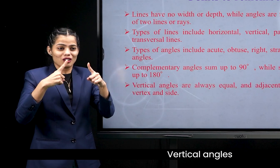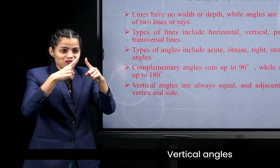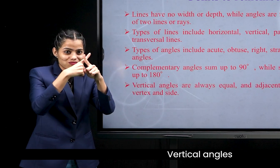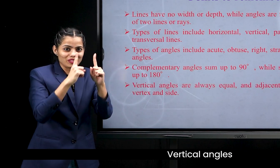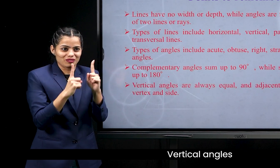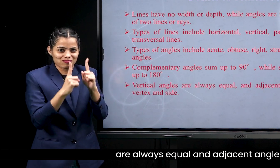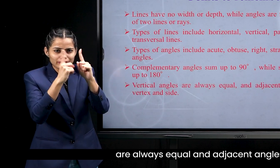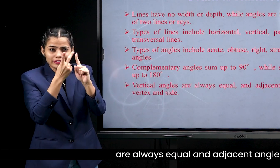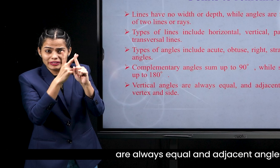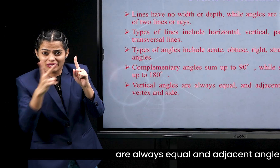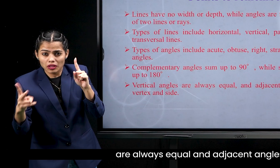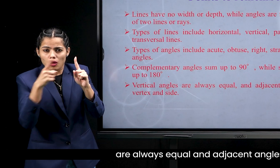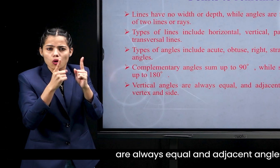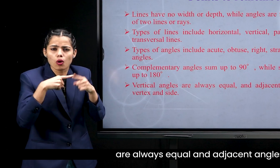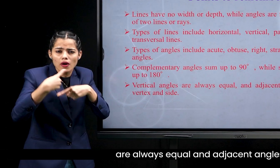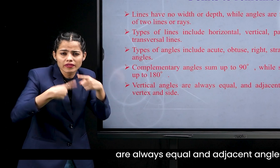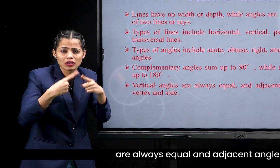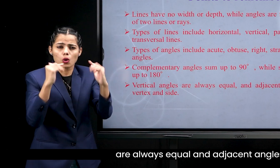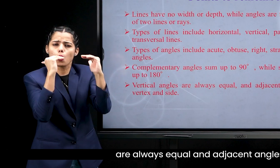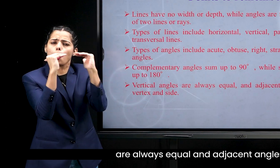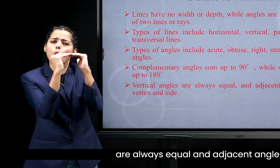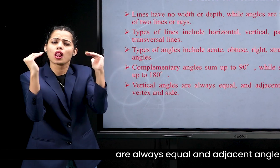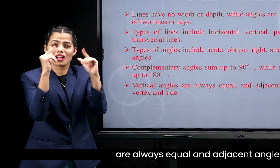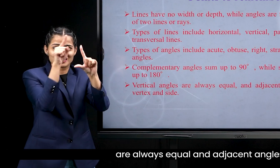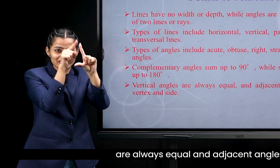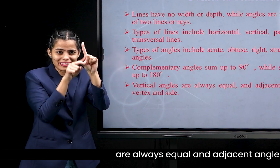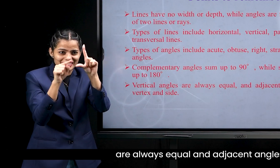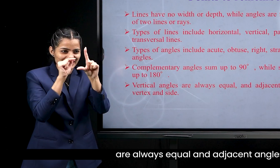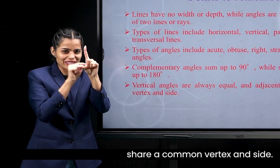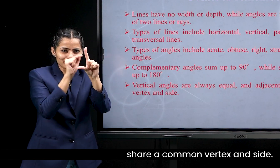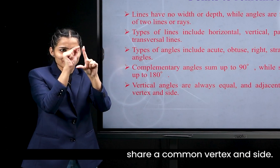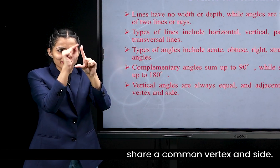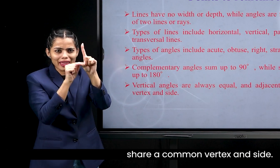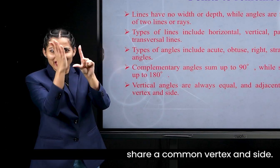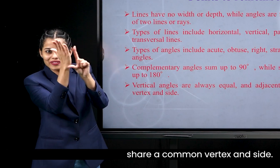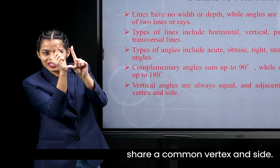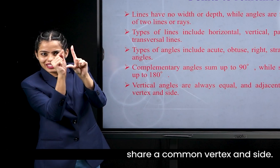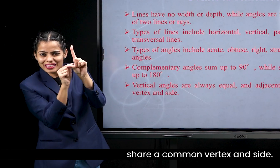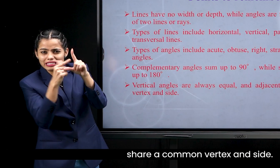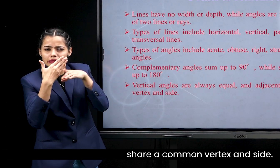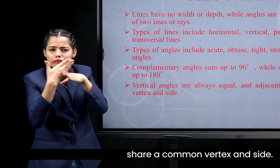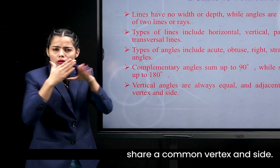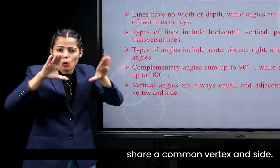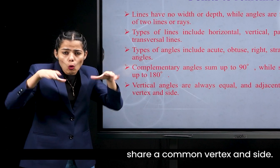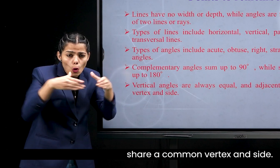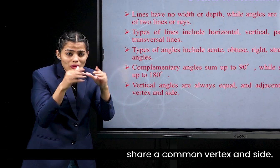Vertical angles are always equal and adjacent angles share a common vertex and side.